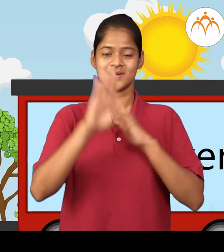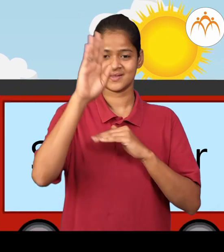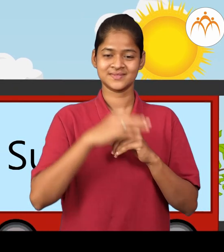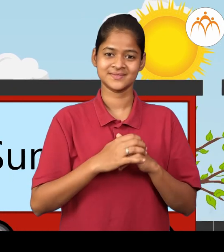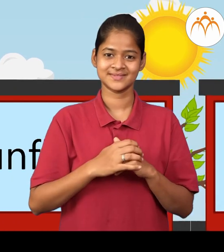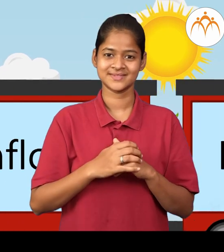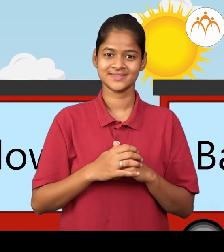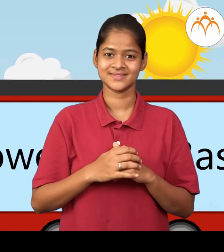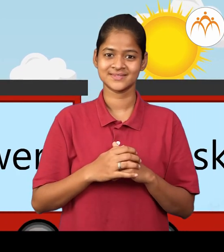upstream,